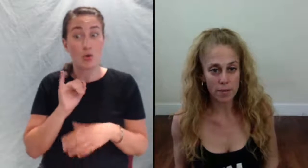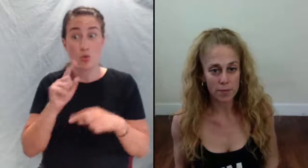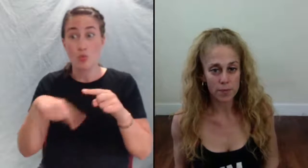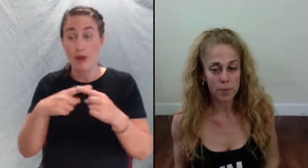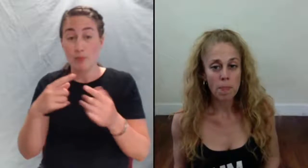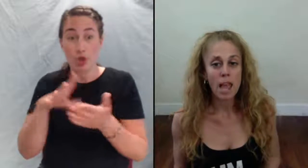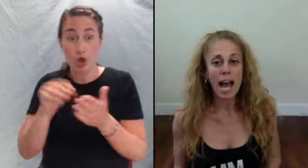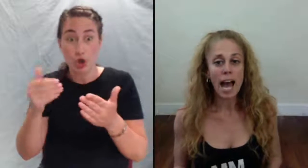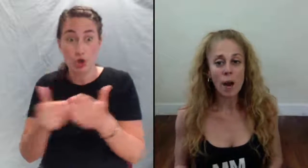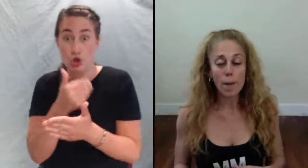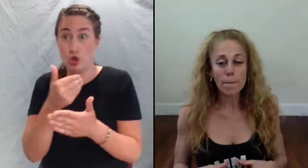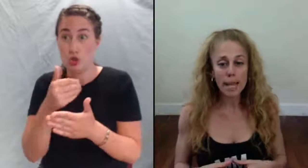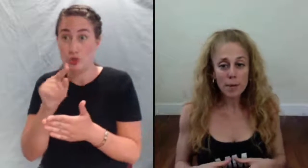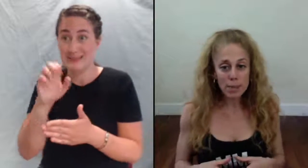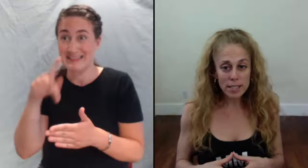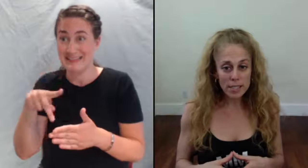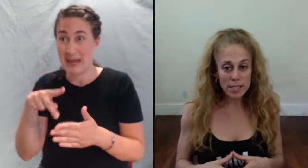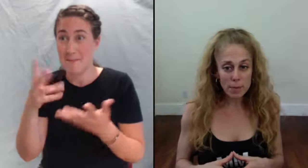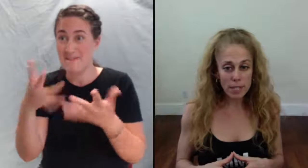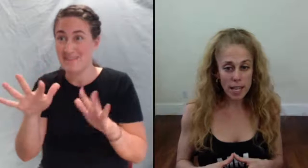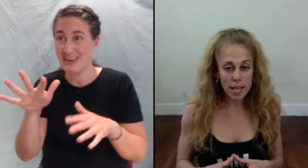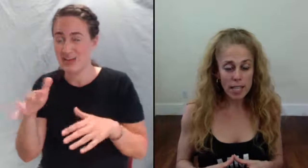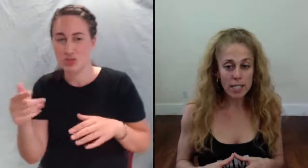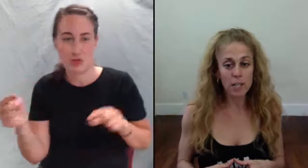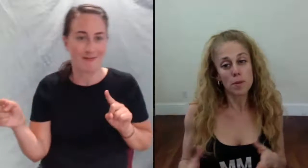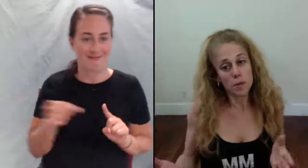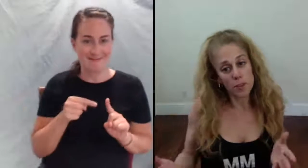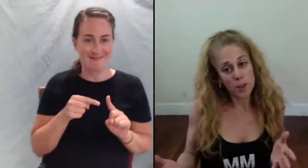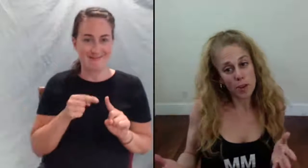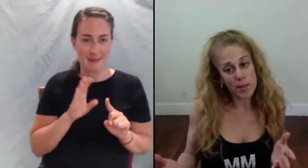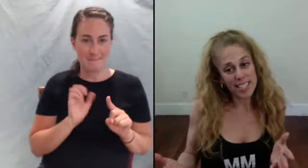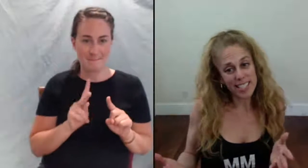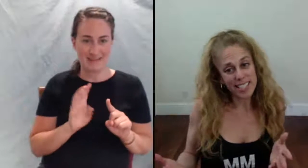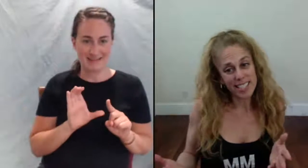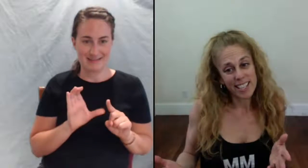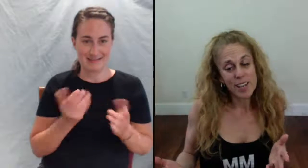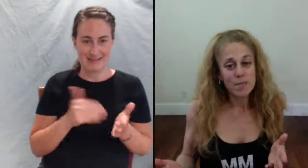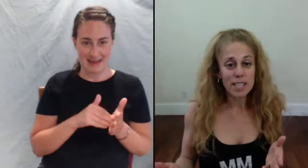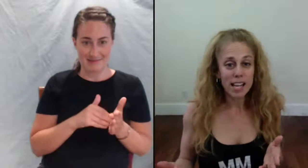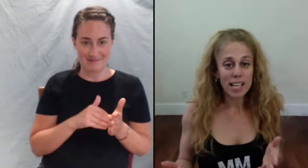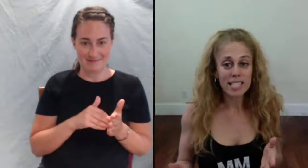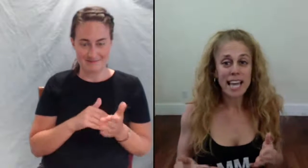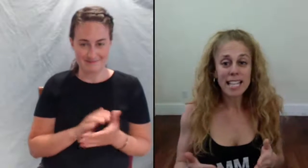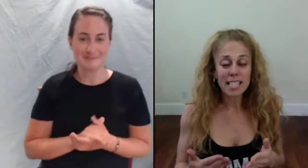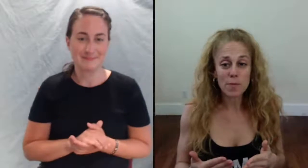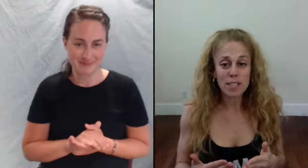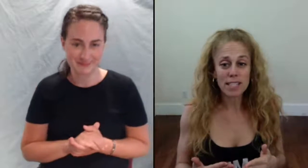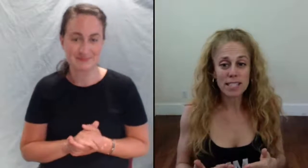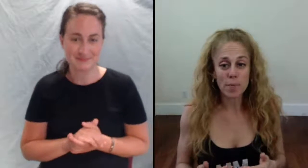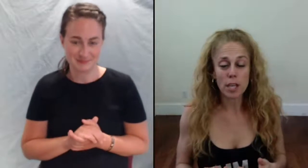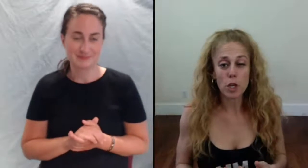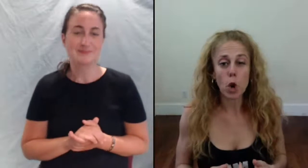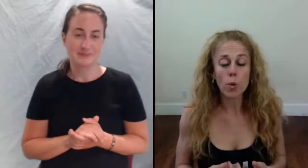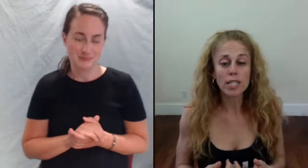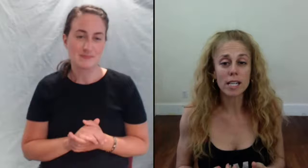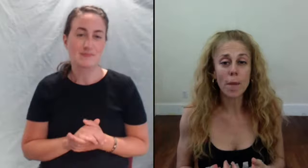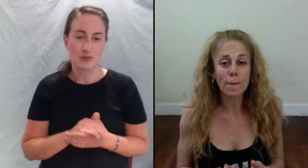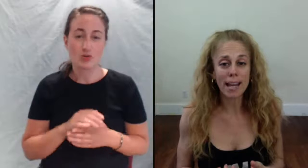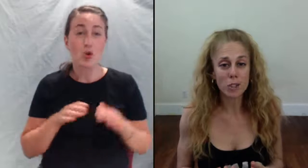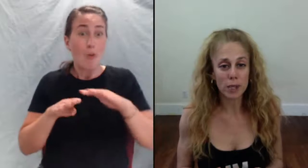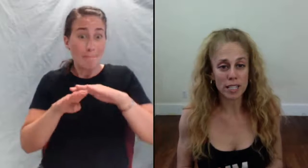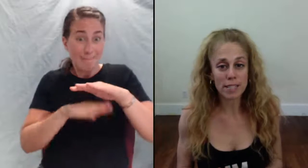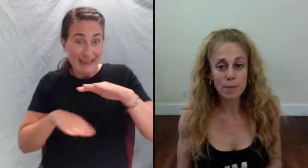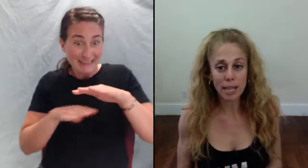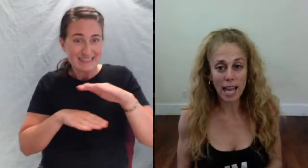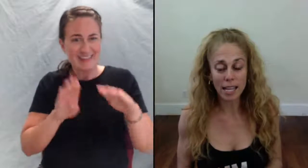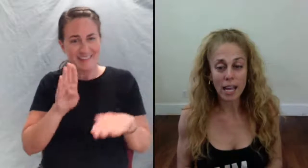we have. Our main basic step today is going to be the one that's called the basic, because that's going to be the step that you're always going to come